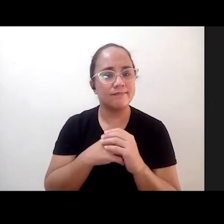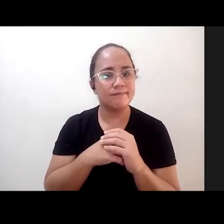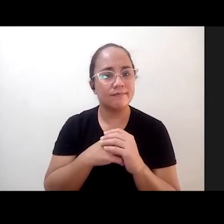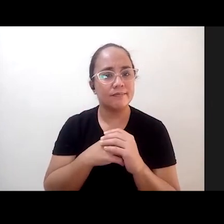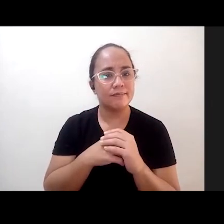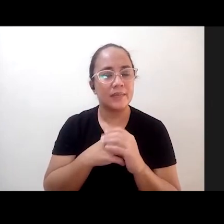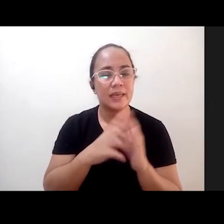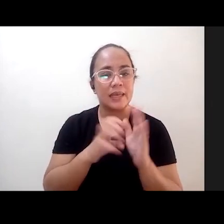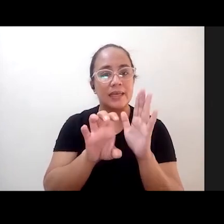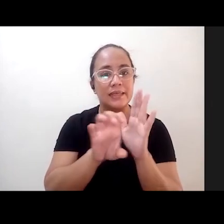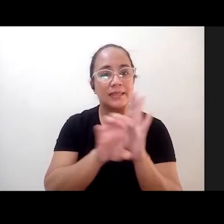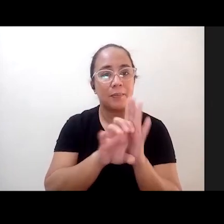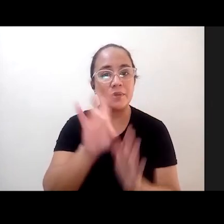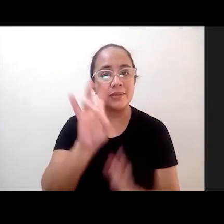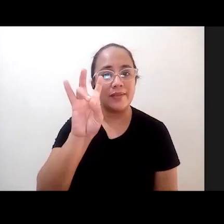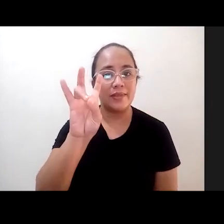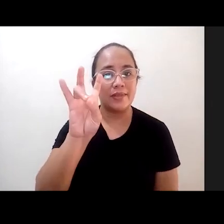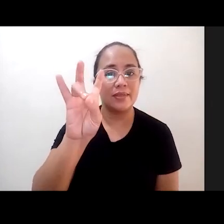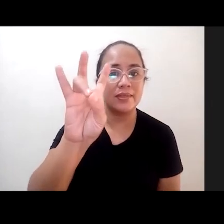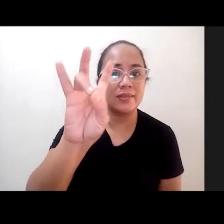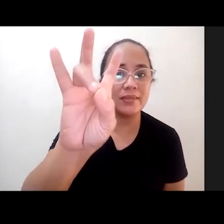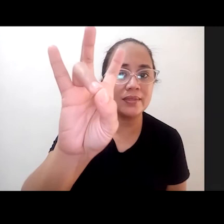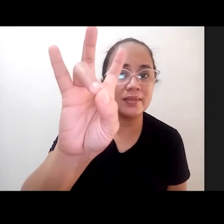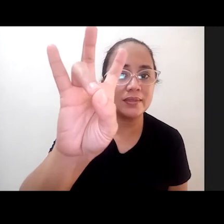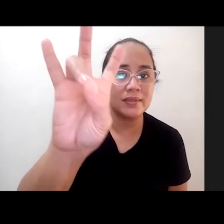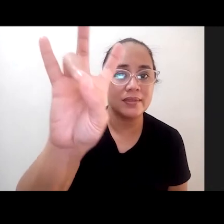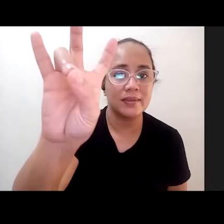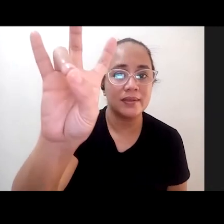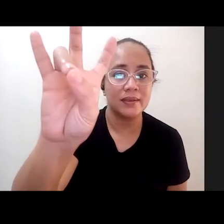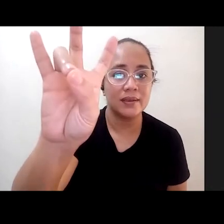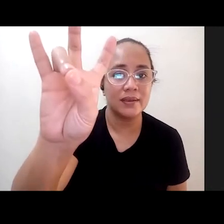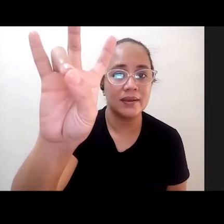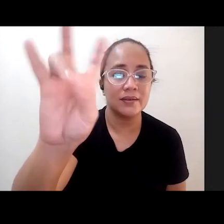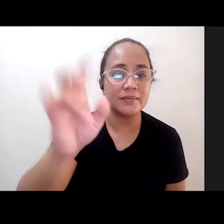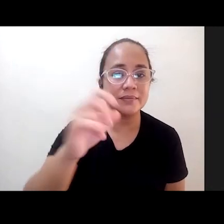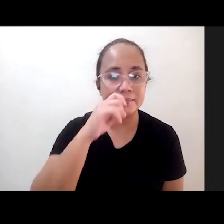example 7. Let me try to write it in.